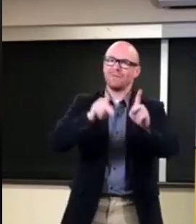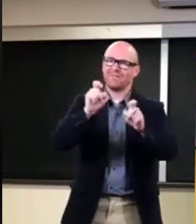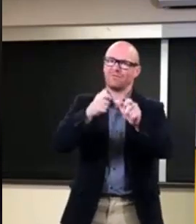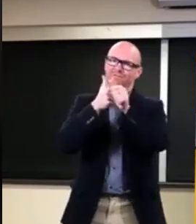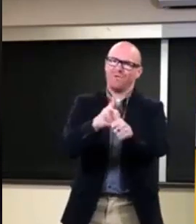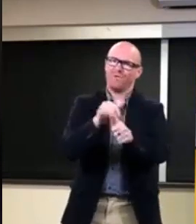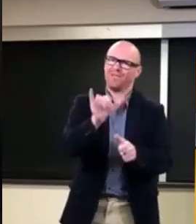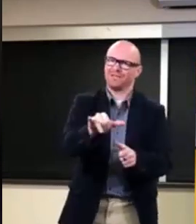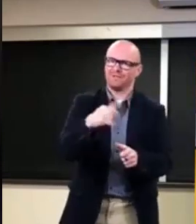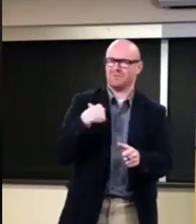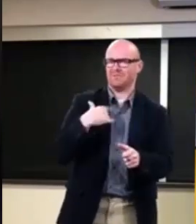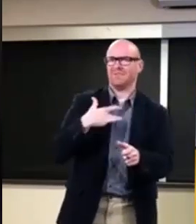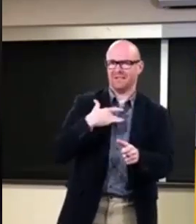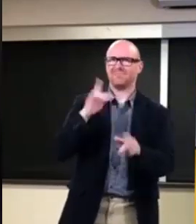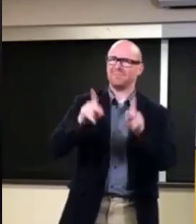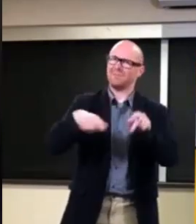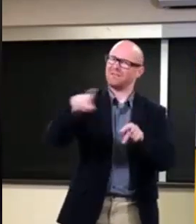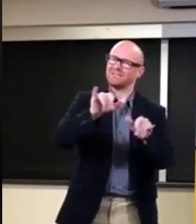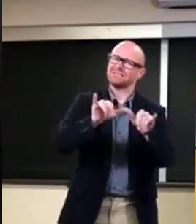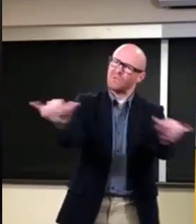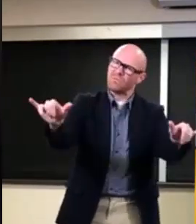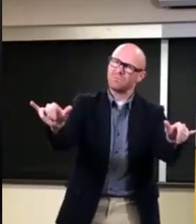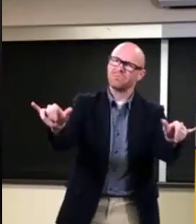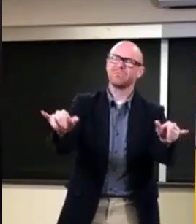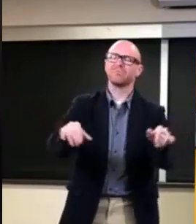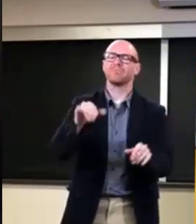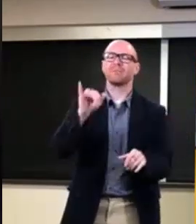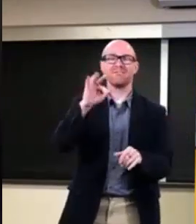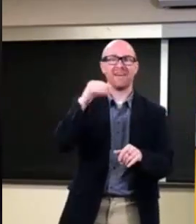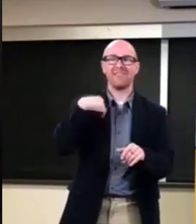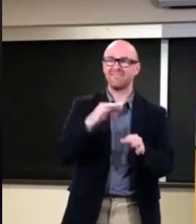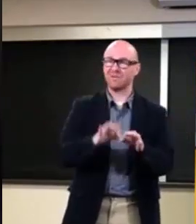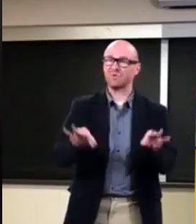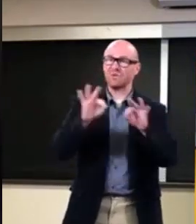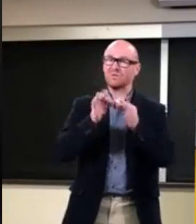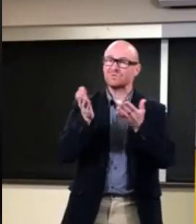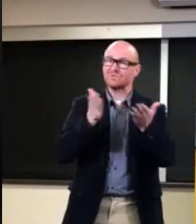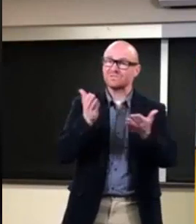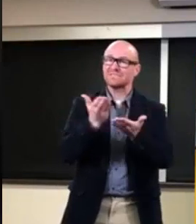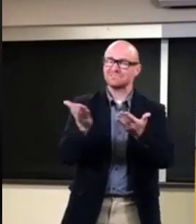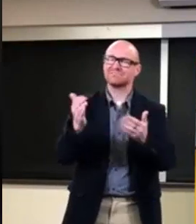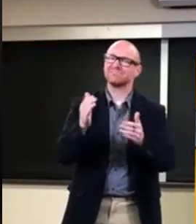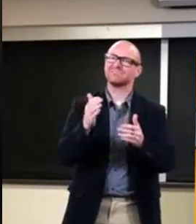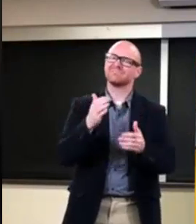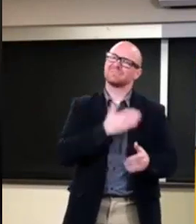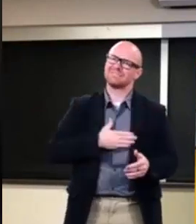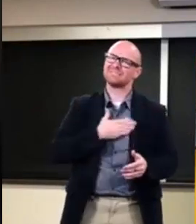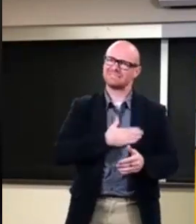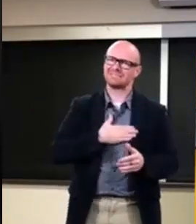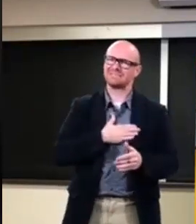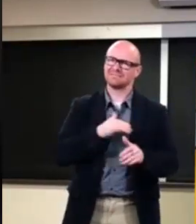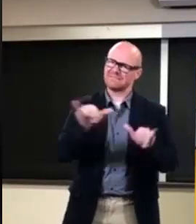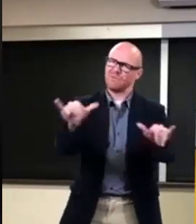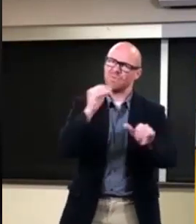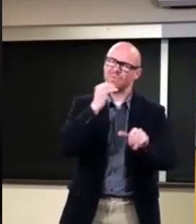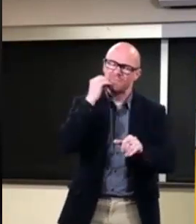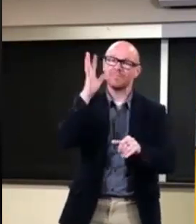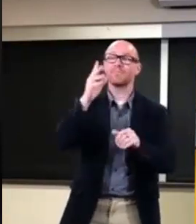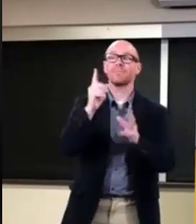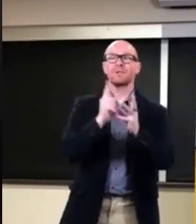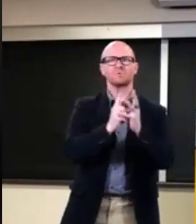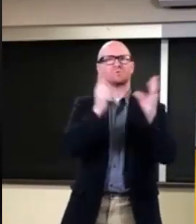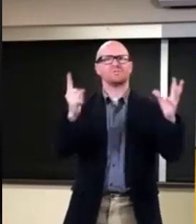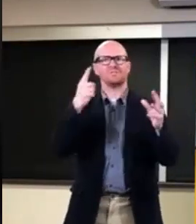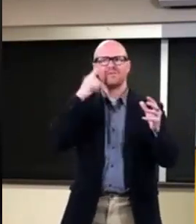we are expecting everybody stay at home and only leave for critical services and maintain social distancing for the coming weeks